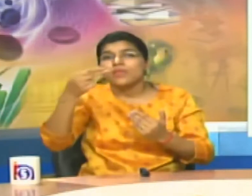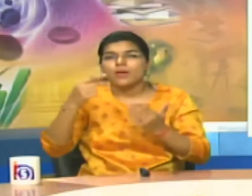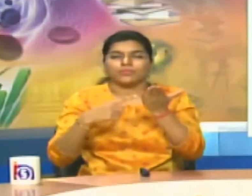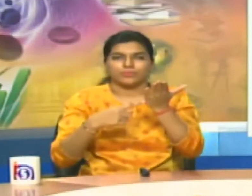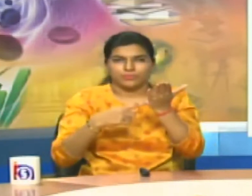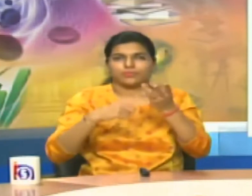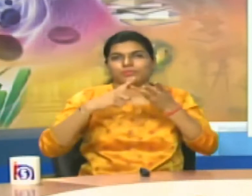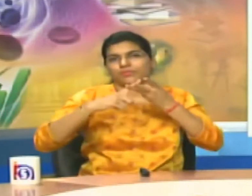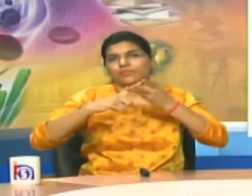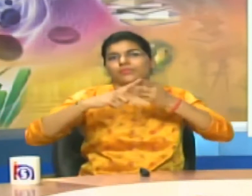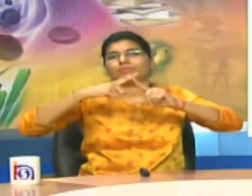this.